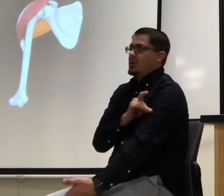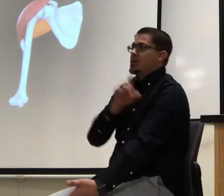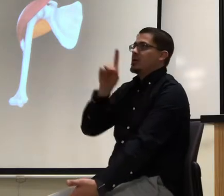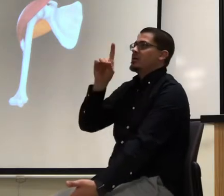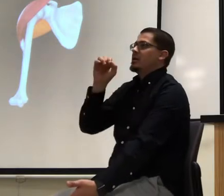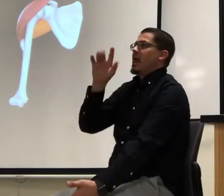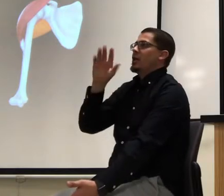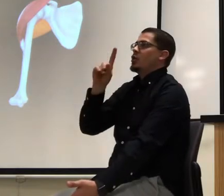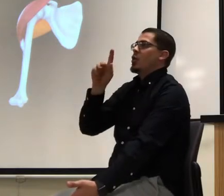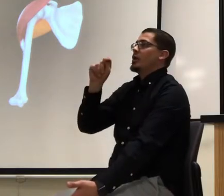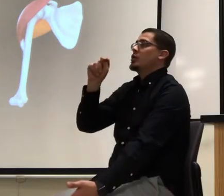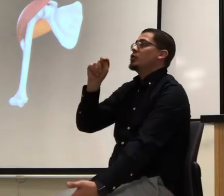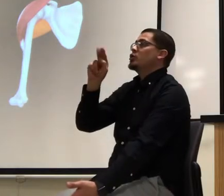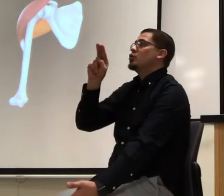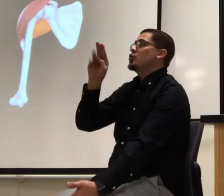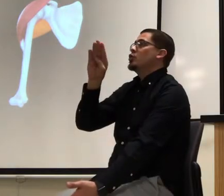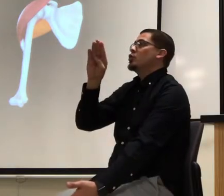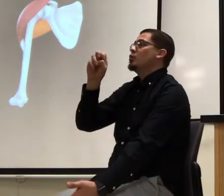All insert